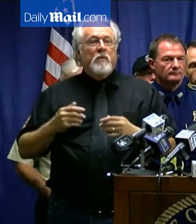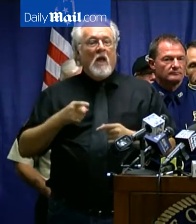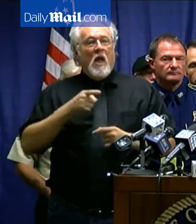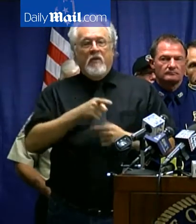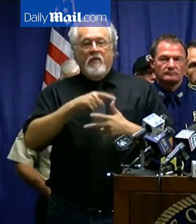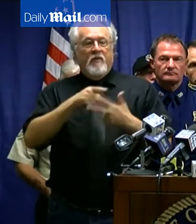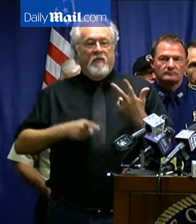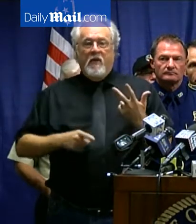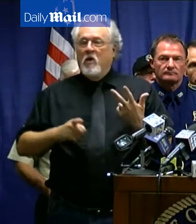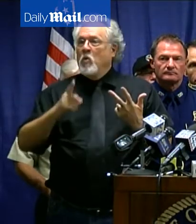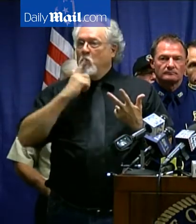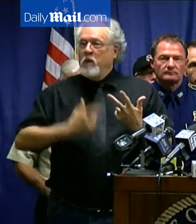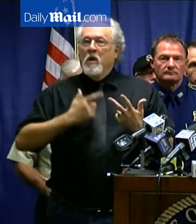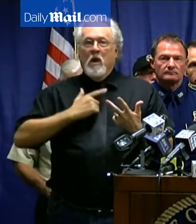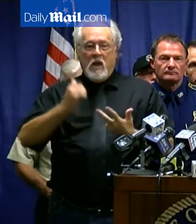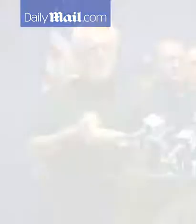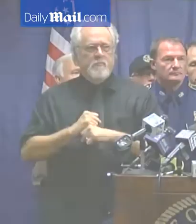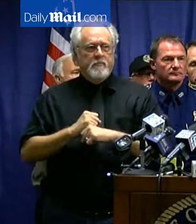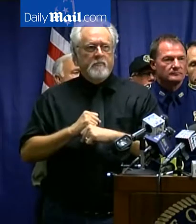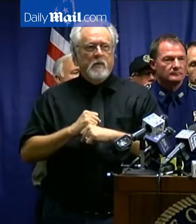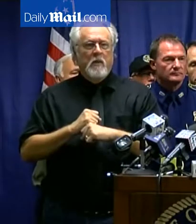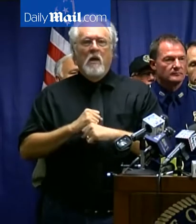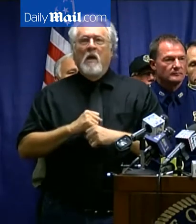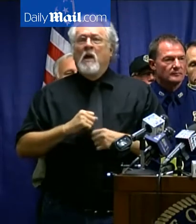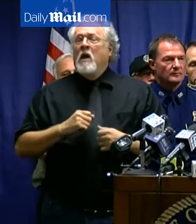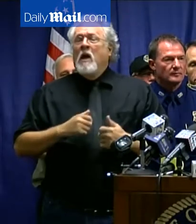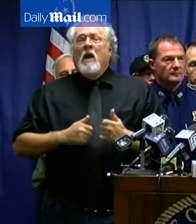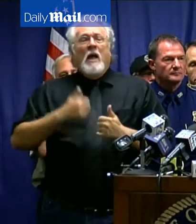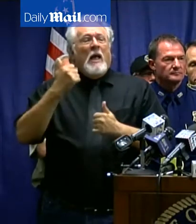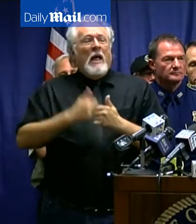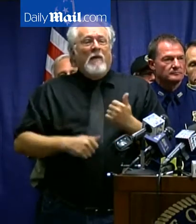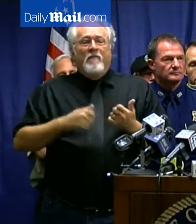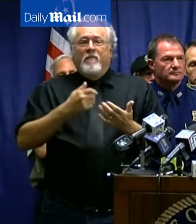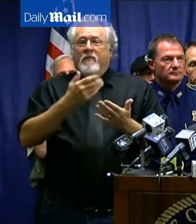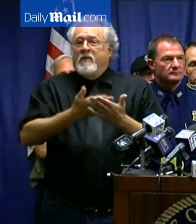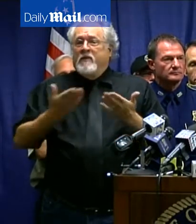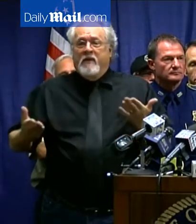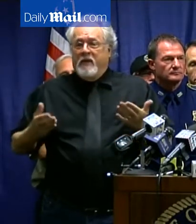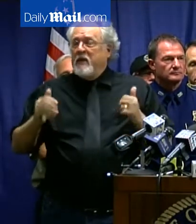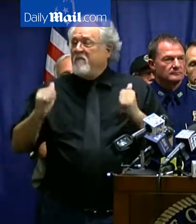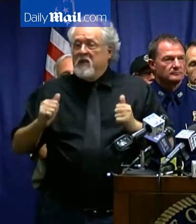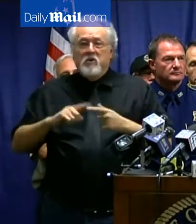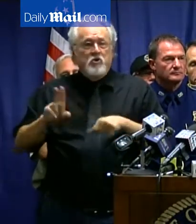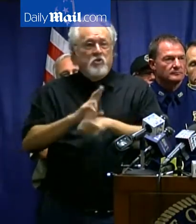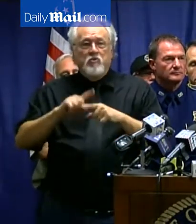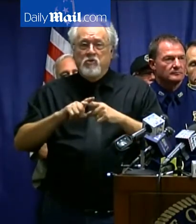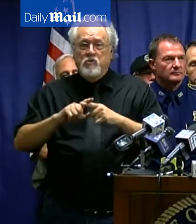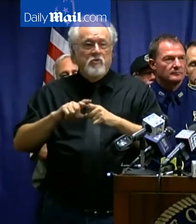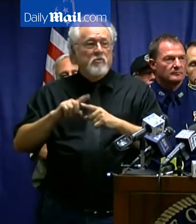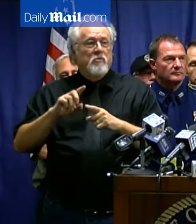They are our real life, everyday heroes. Every resource is going to be available to be used to